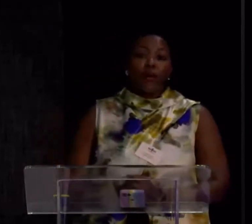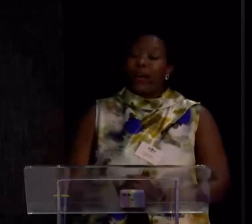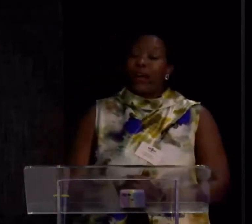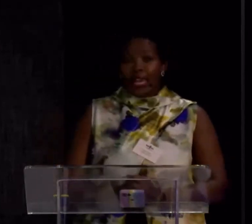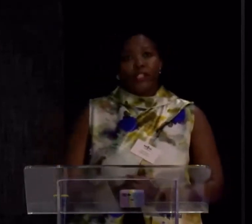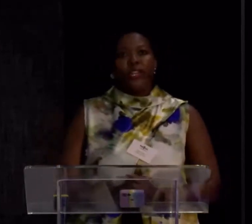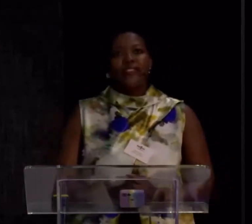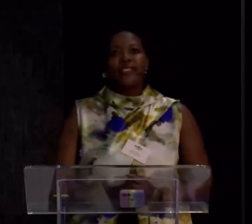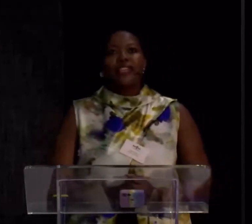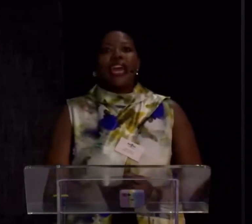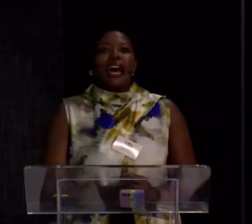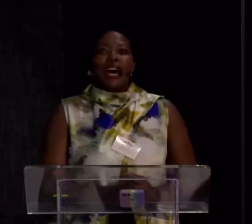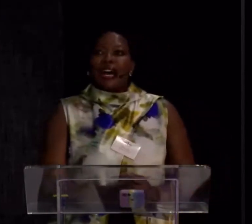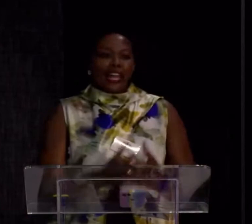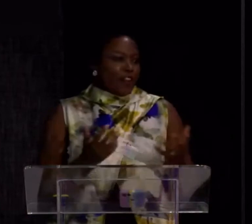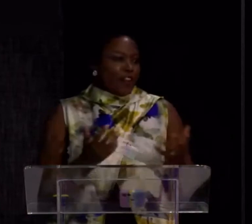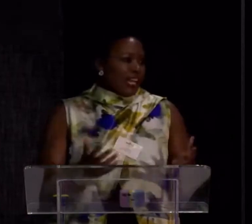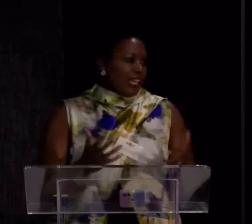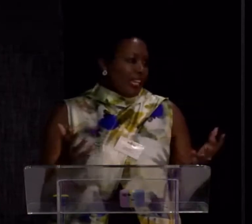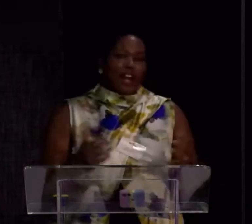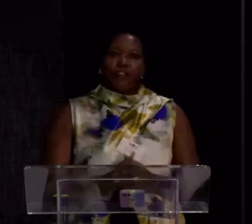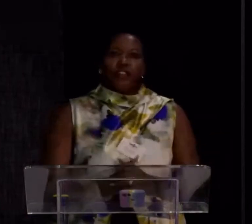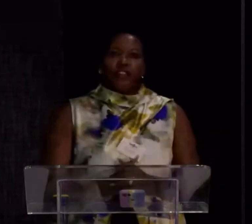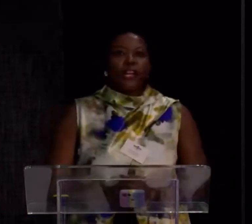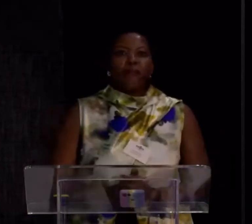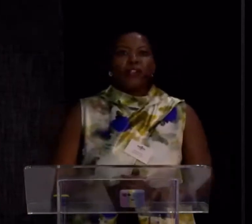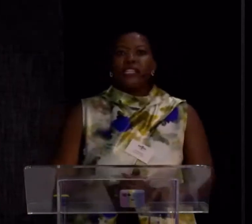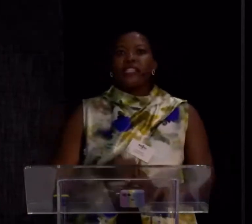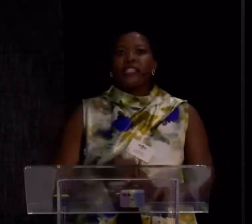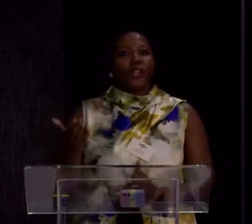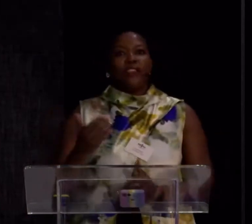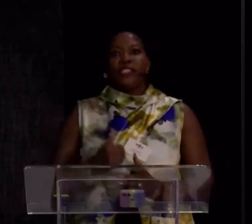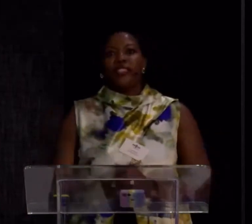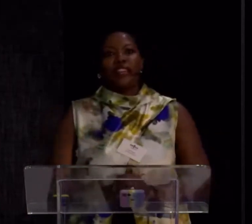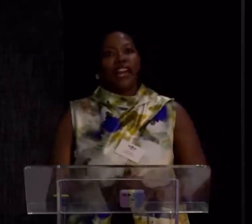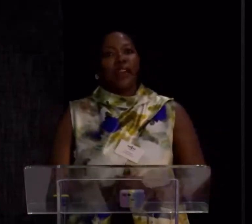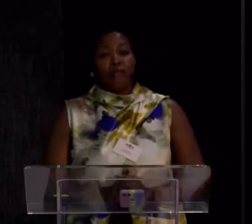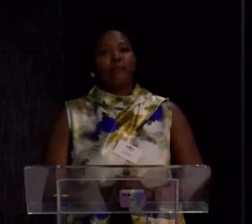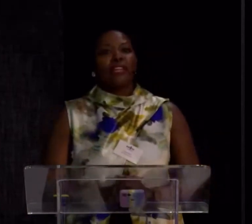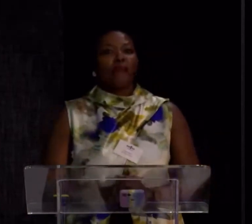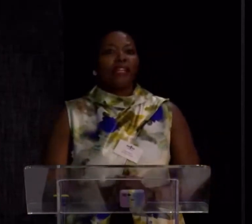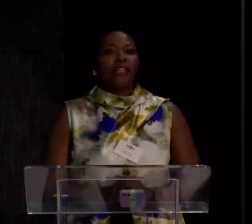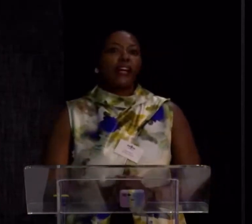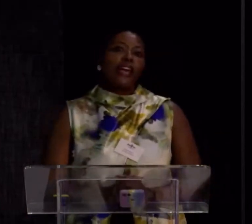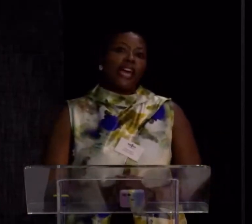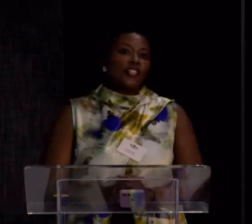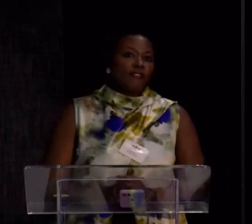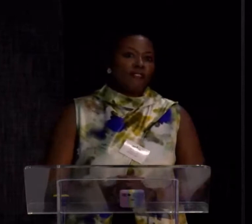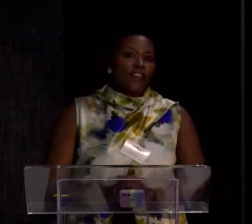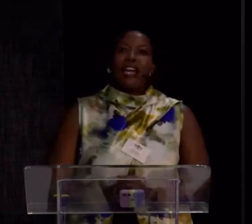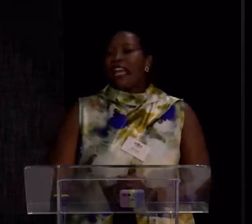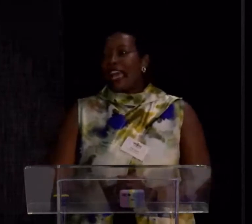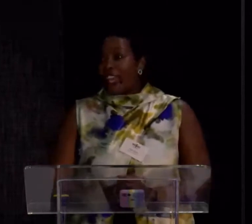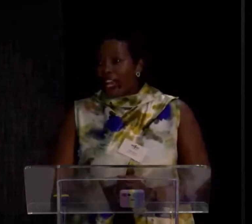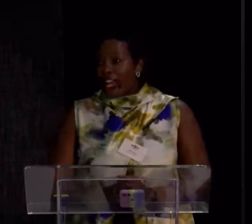of our SOEs. Environmentally, I've already spoken about it. We're seeing the climate, there might be the climate action